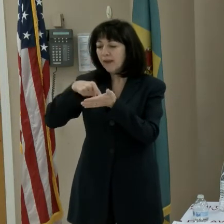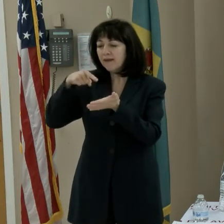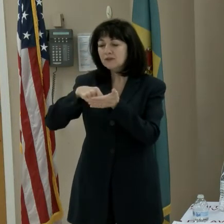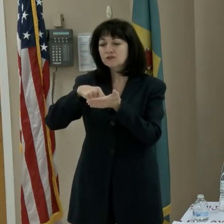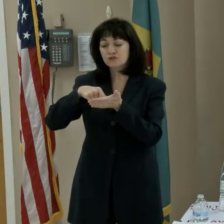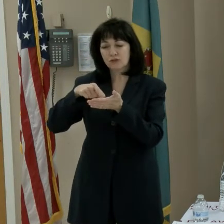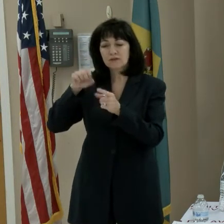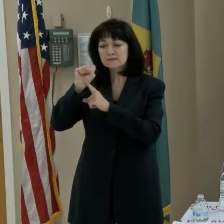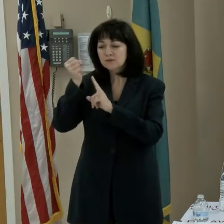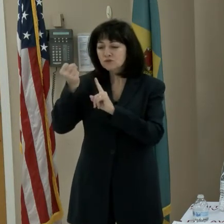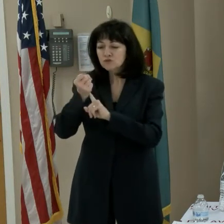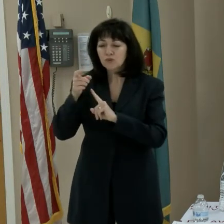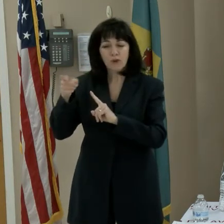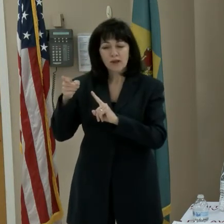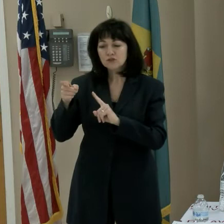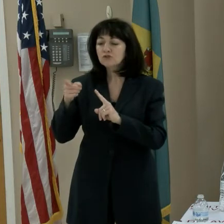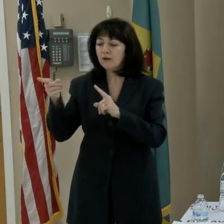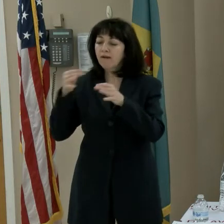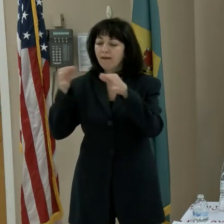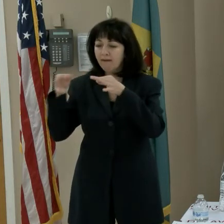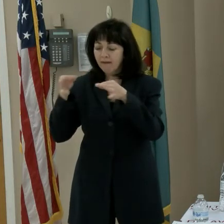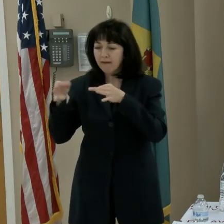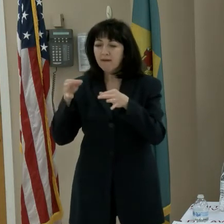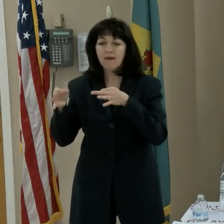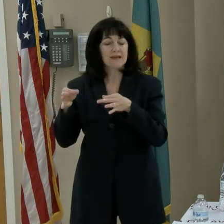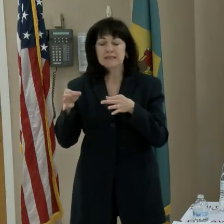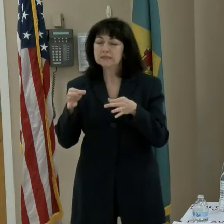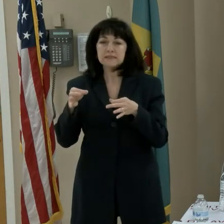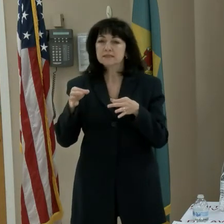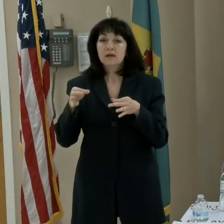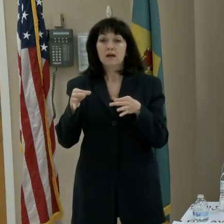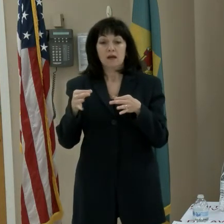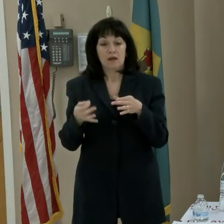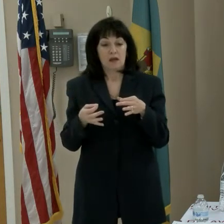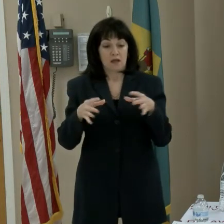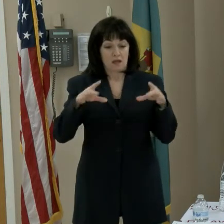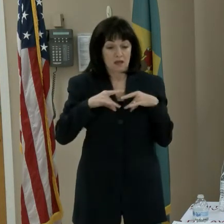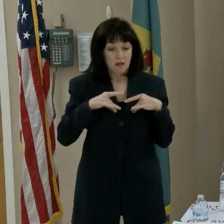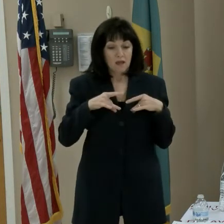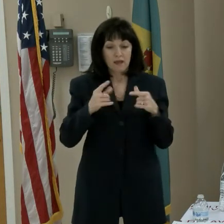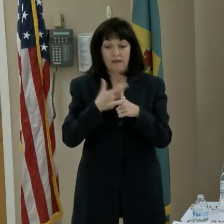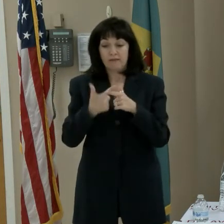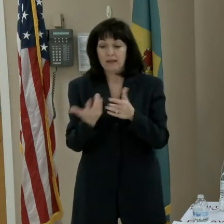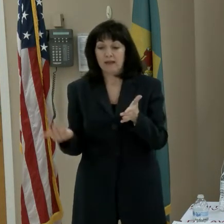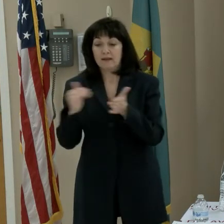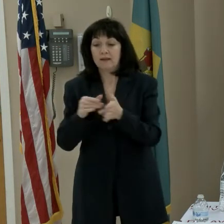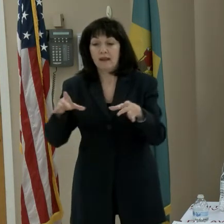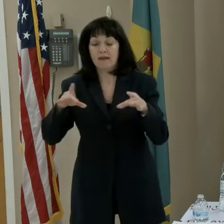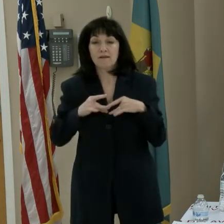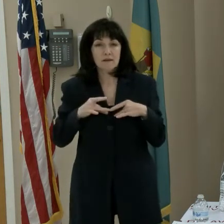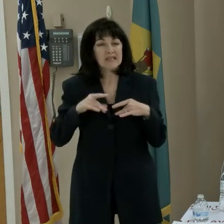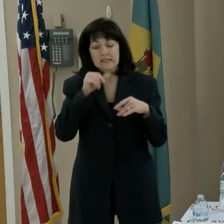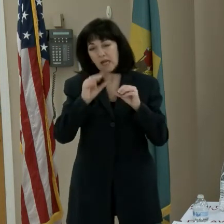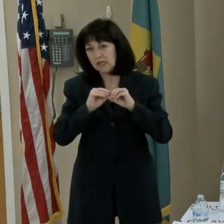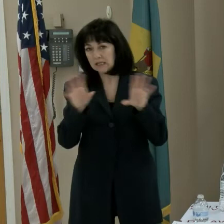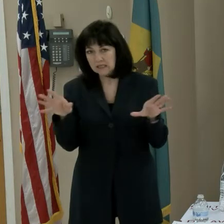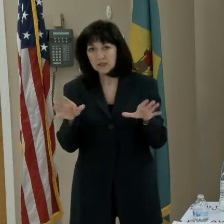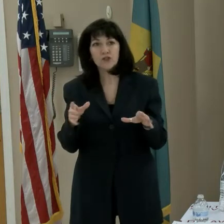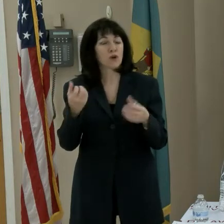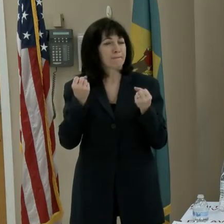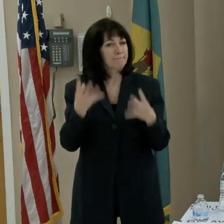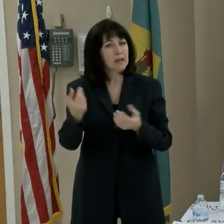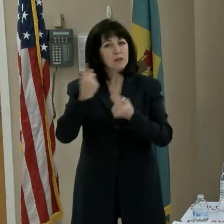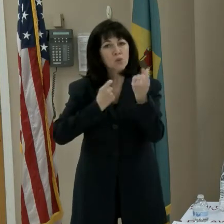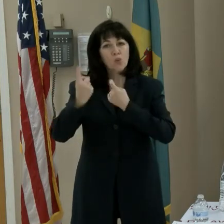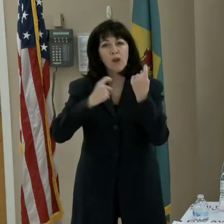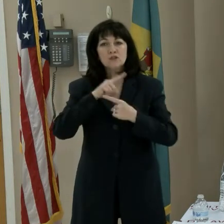now. It's unclear about reinfection, about what happens with infants. We've gotten a lot of questions about kids and seniors as